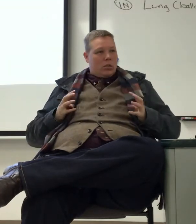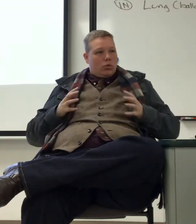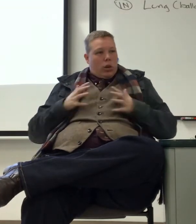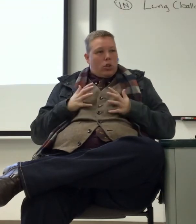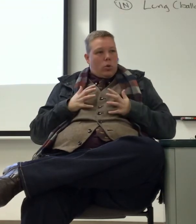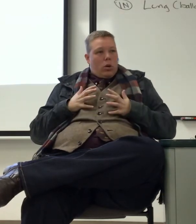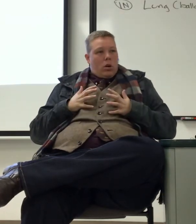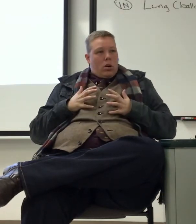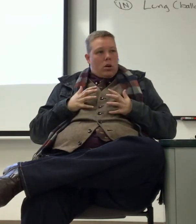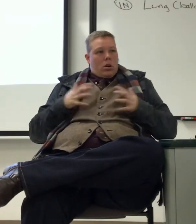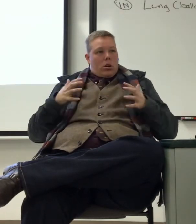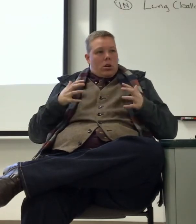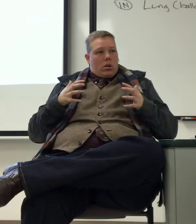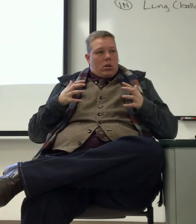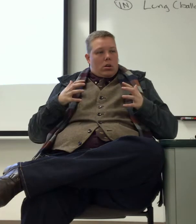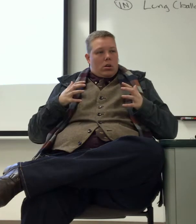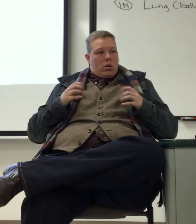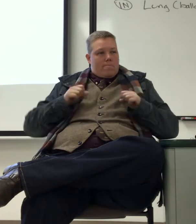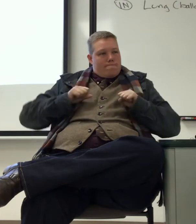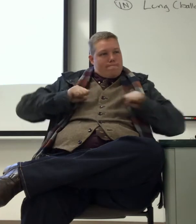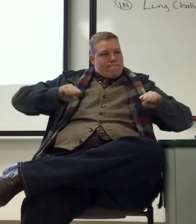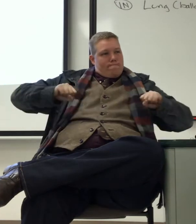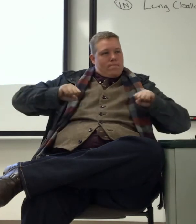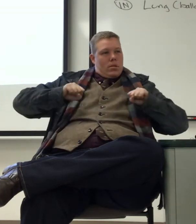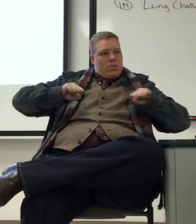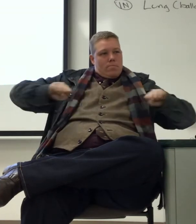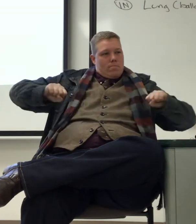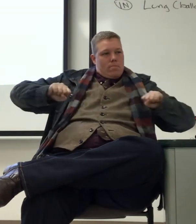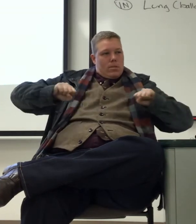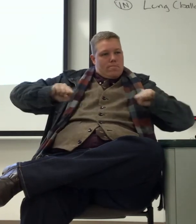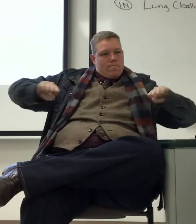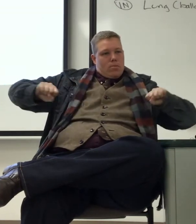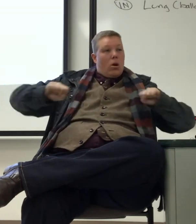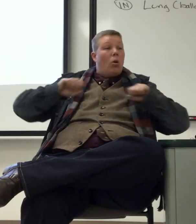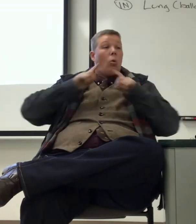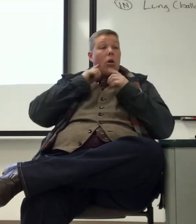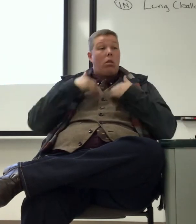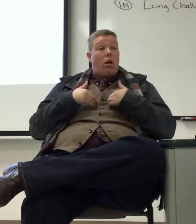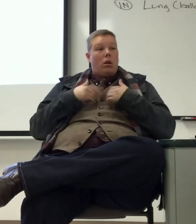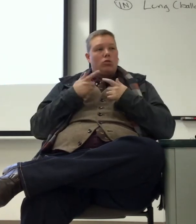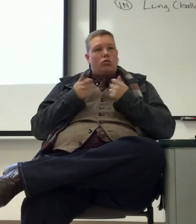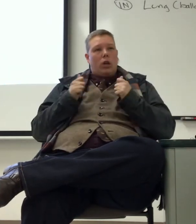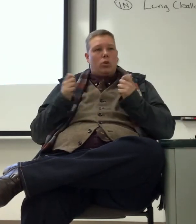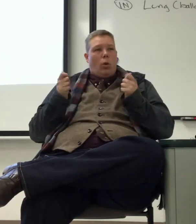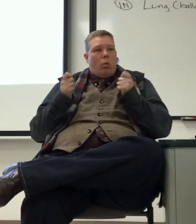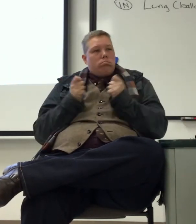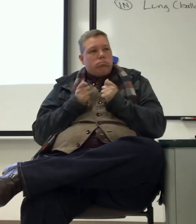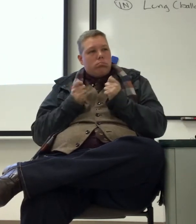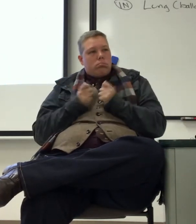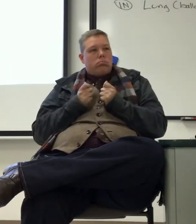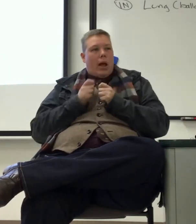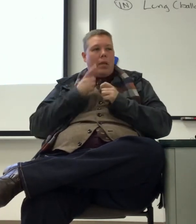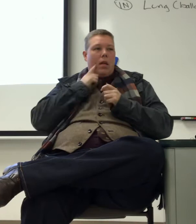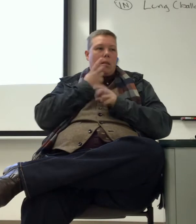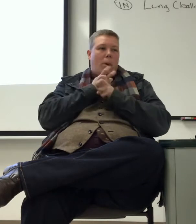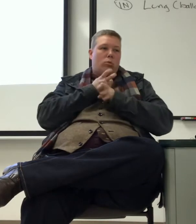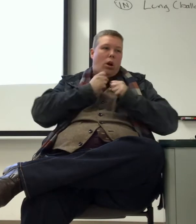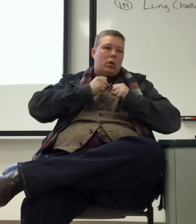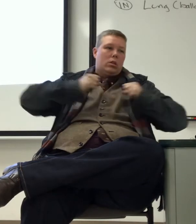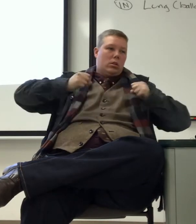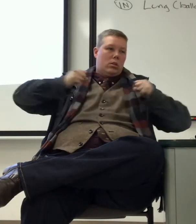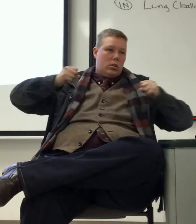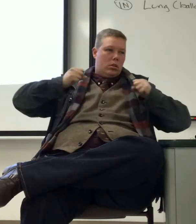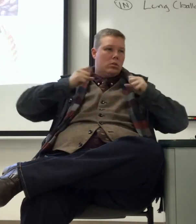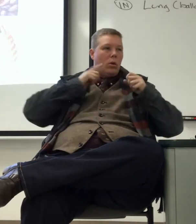Or vice versa. That's why the lung is good at holding the chest wall in, however you want to think of it. Anyways, these are the intrinsic forces of lung and